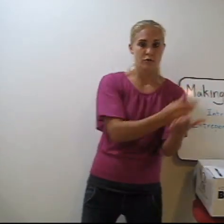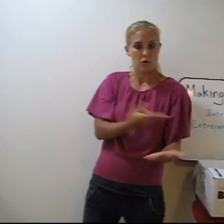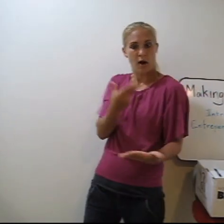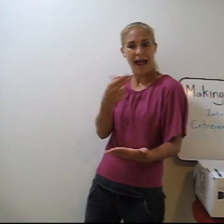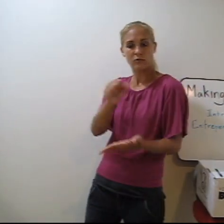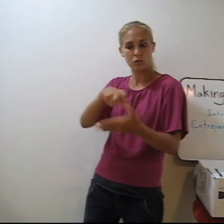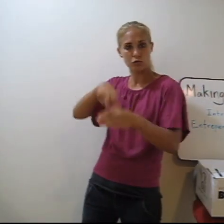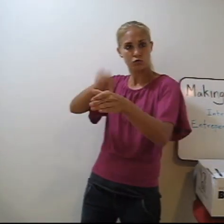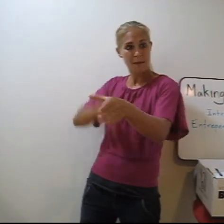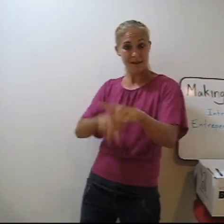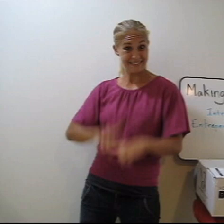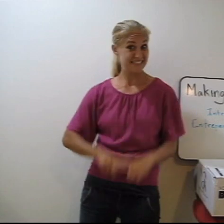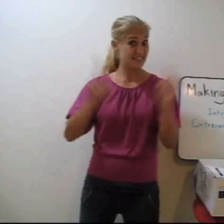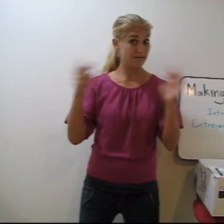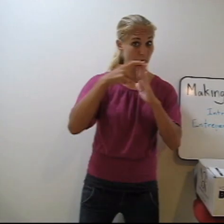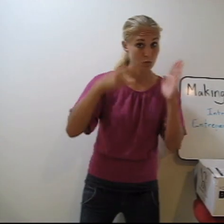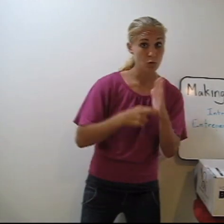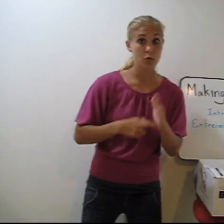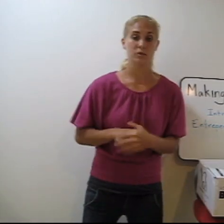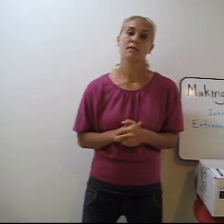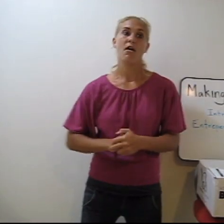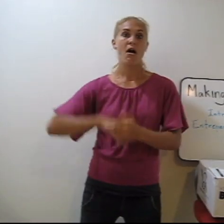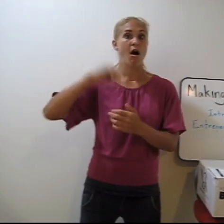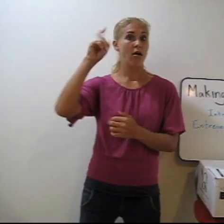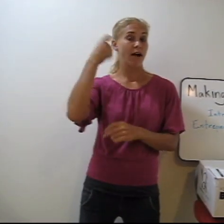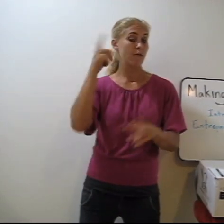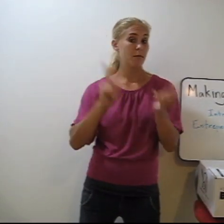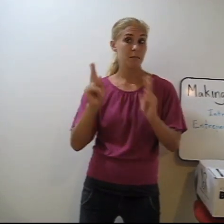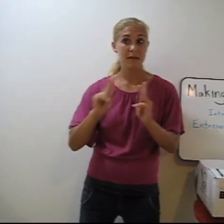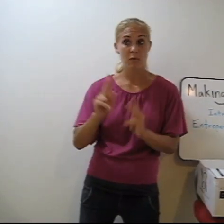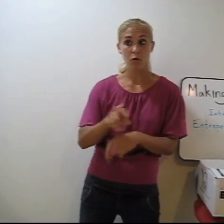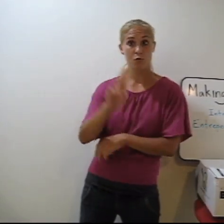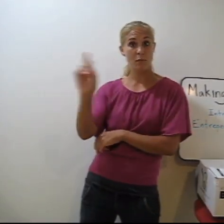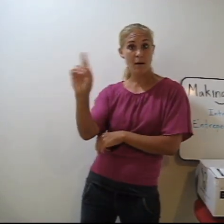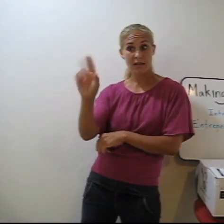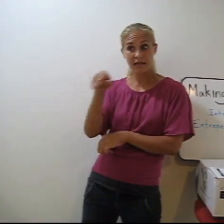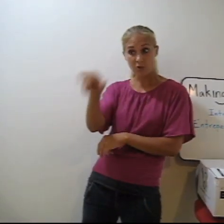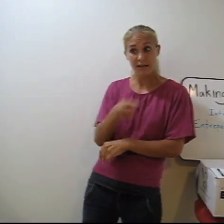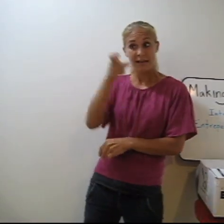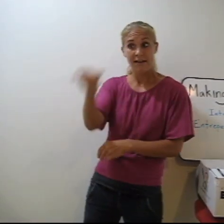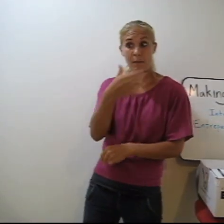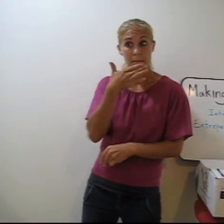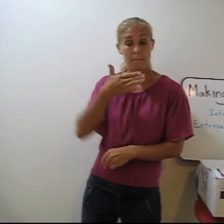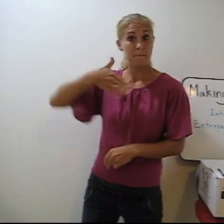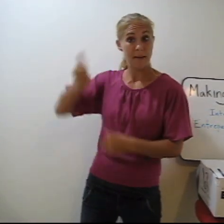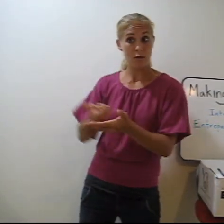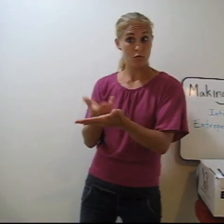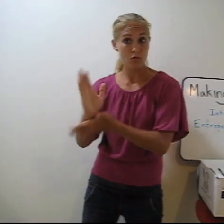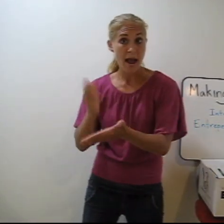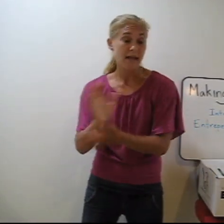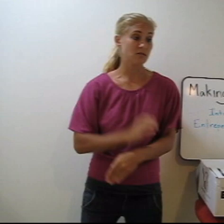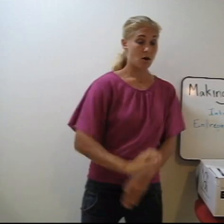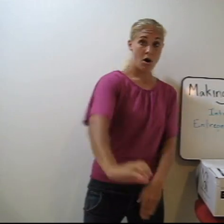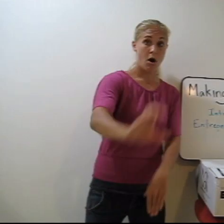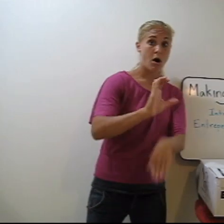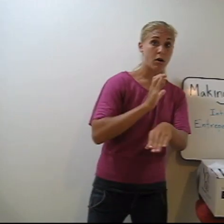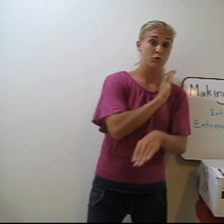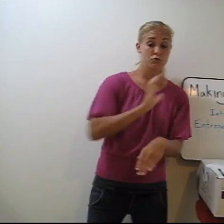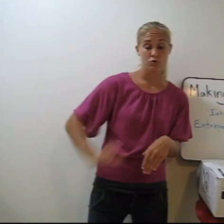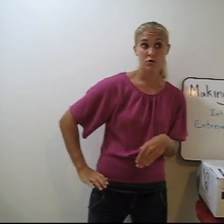dropouts? Are Republicans given special incentives that Democrats aren't? Are Christians held to terms and conditions that are